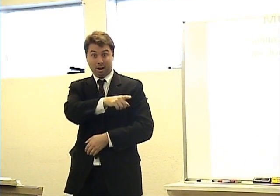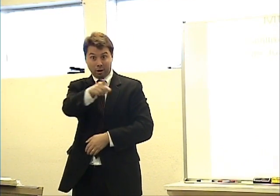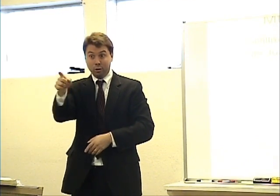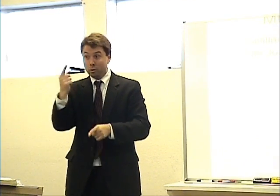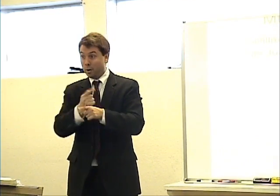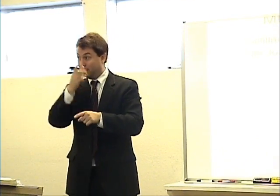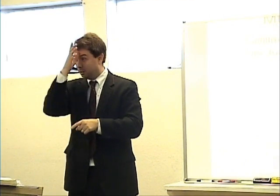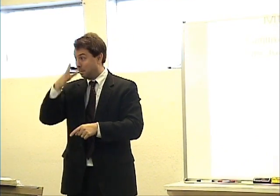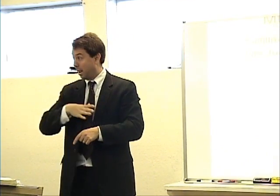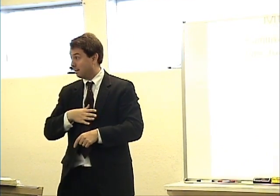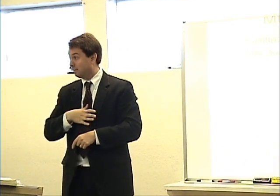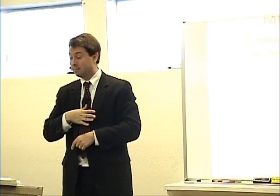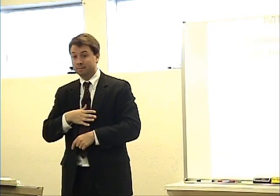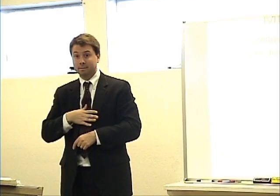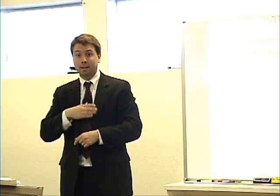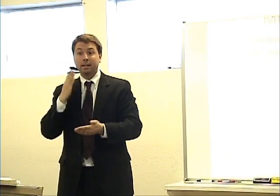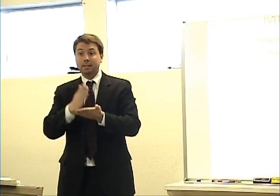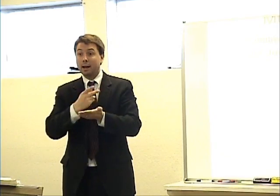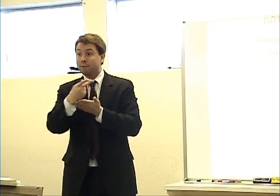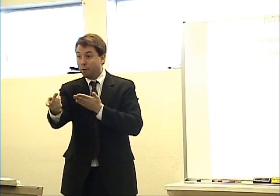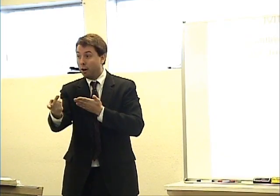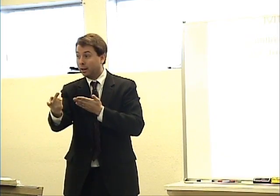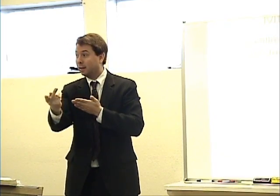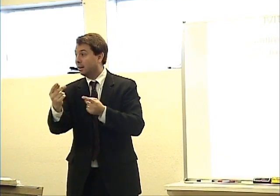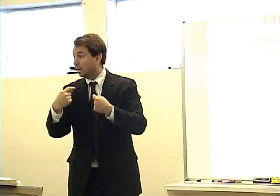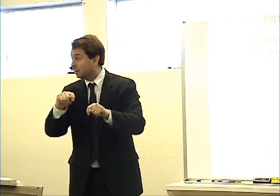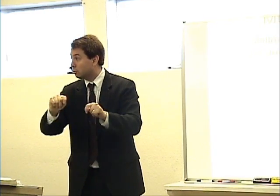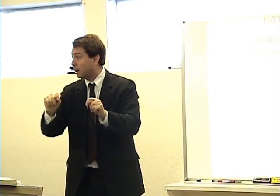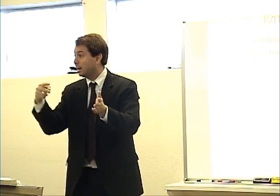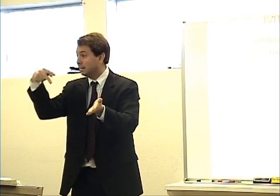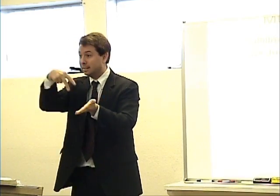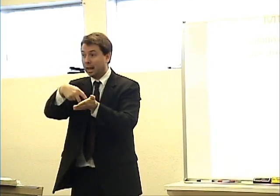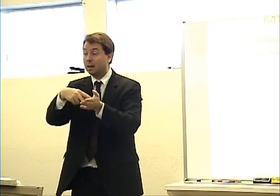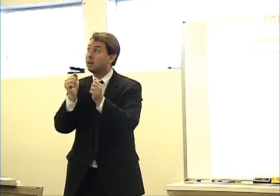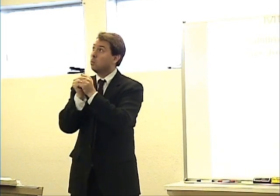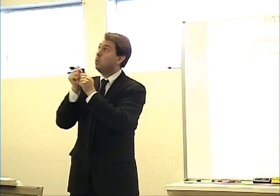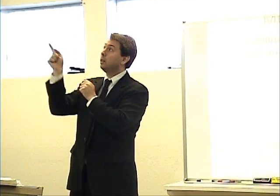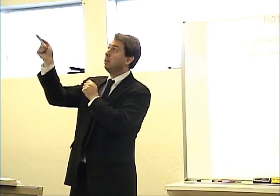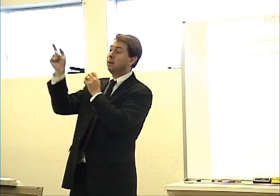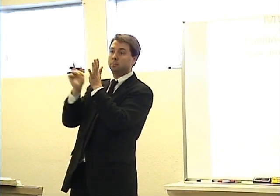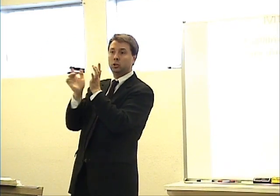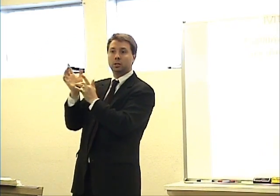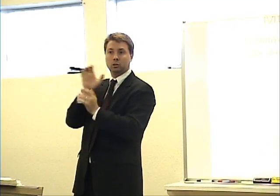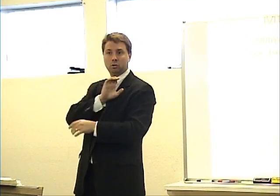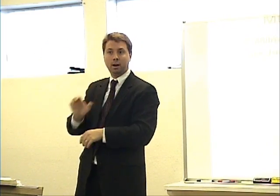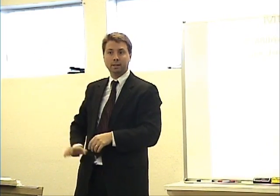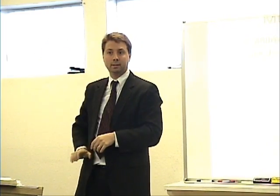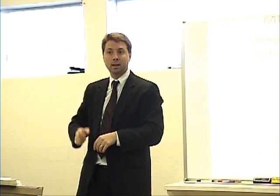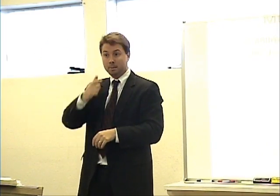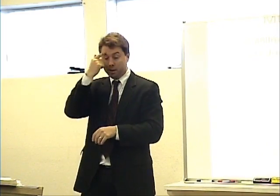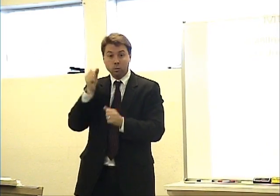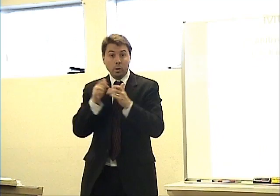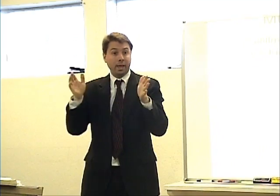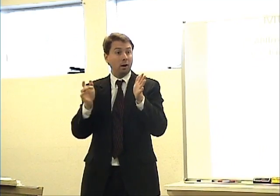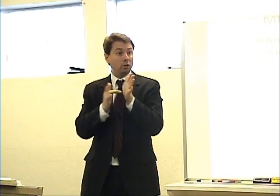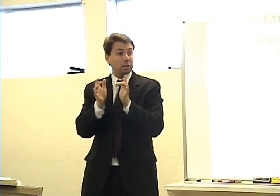Are you a righteous man? Stop falling and try to stand with him, Jesus Christ. Because without Jesus